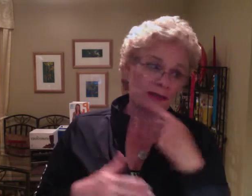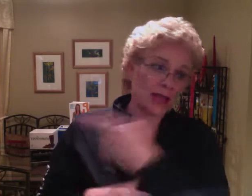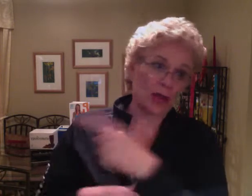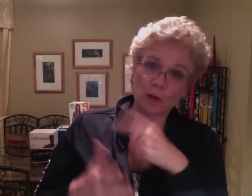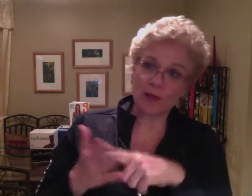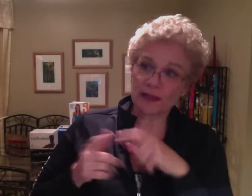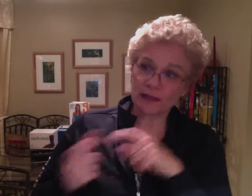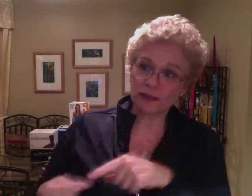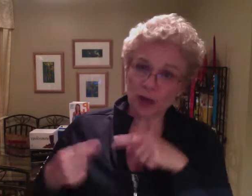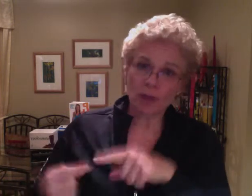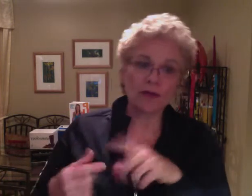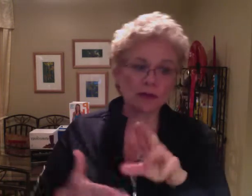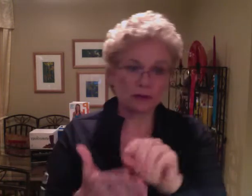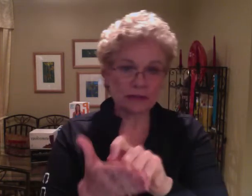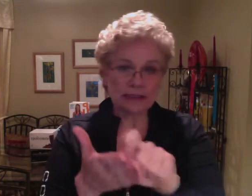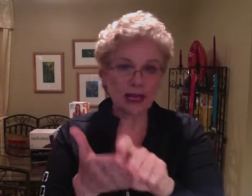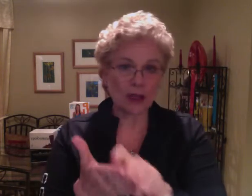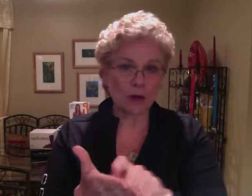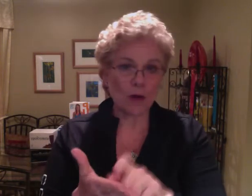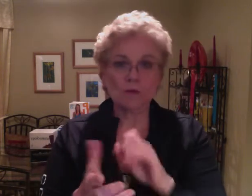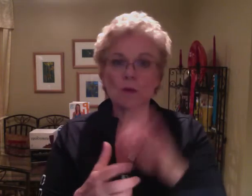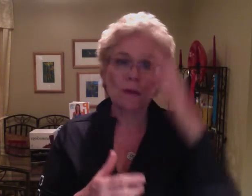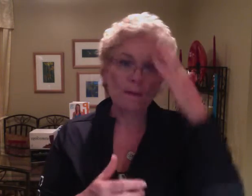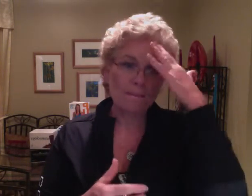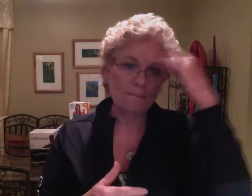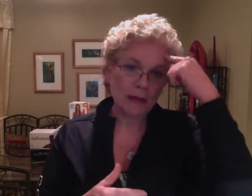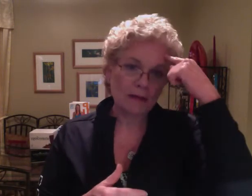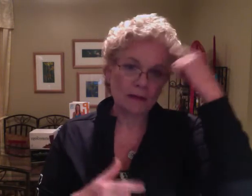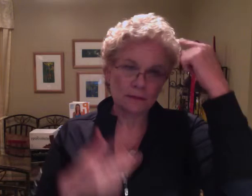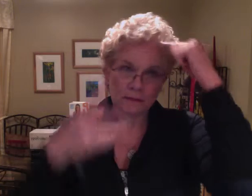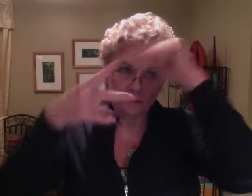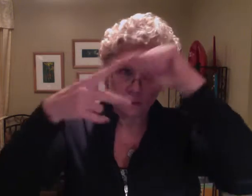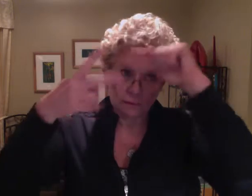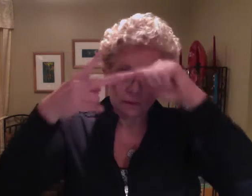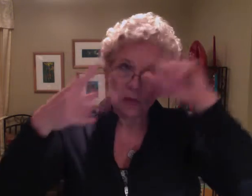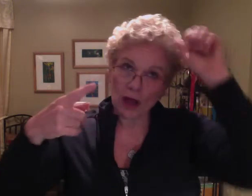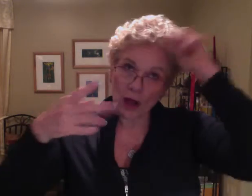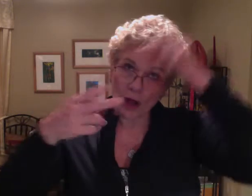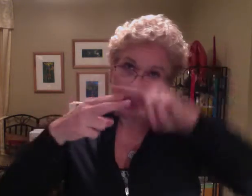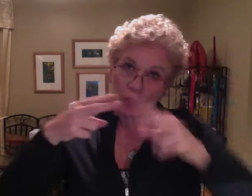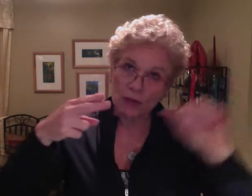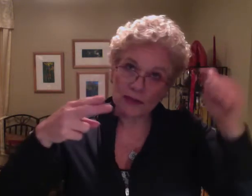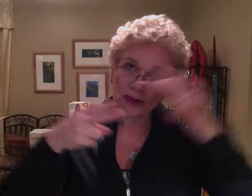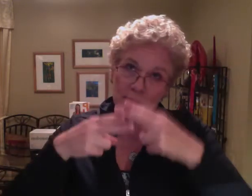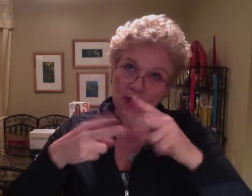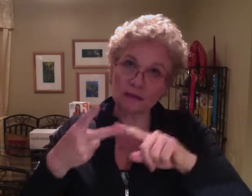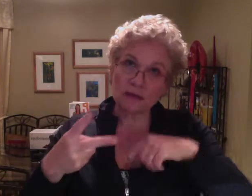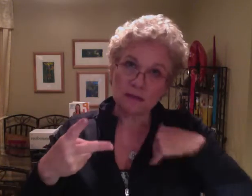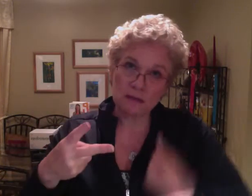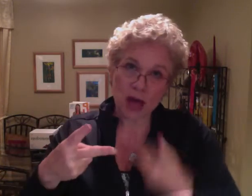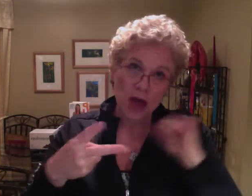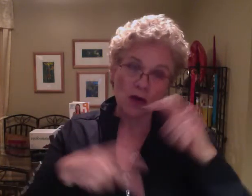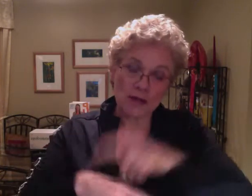you're taking notes. And it could be mental notes, but you're saying, okay, she said she wants to lose about 10 pounds. Okay, she said she's tired all the time. She said she's sick and tired, and she's sick of being